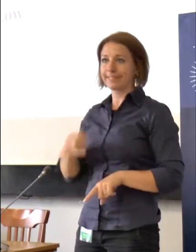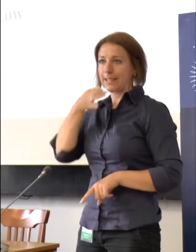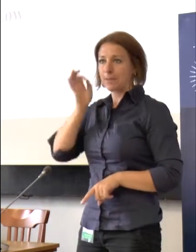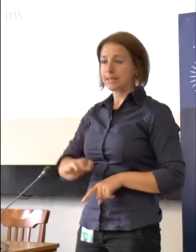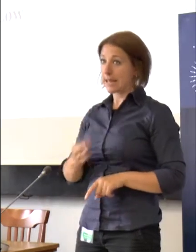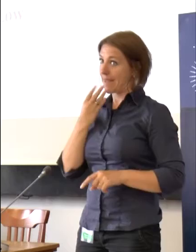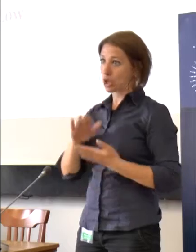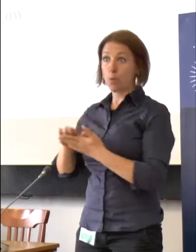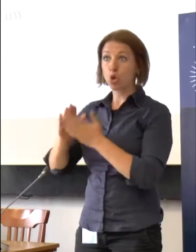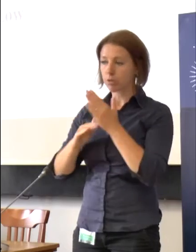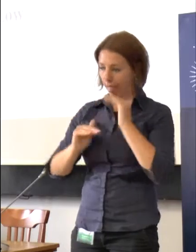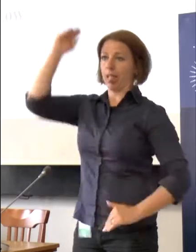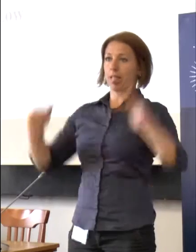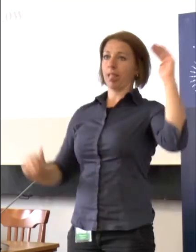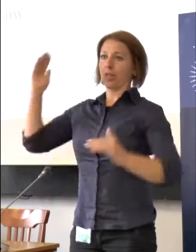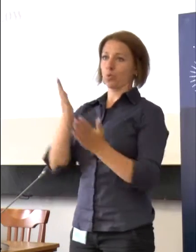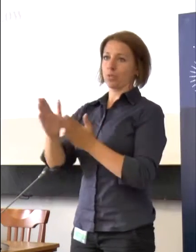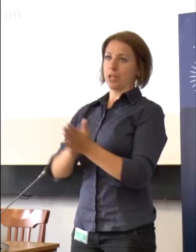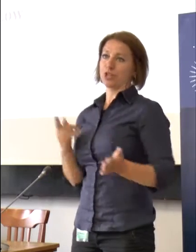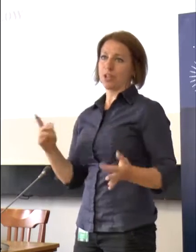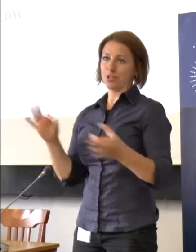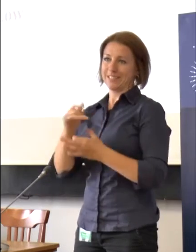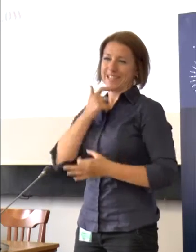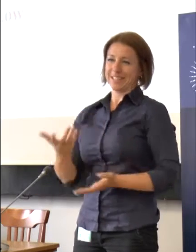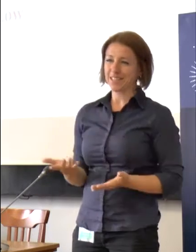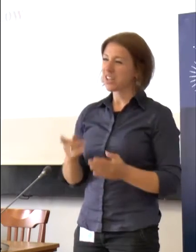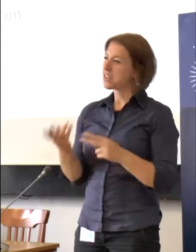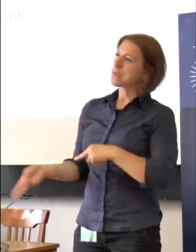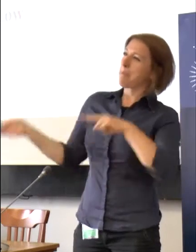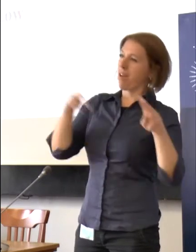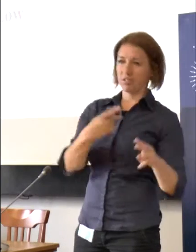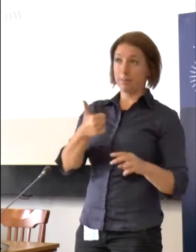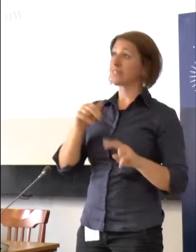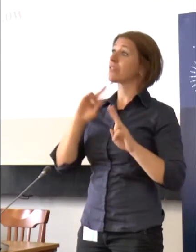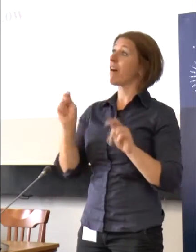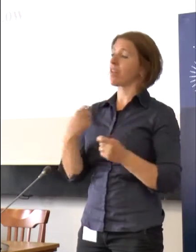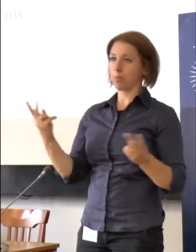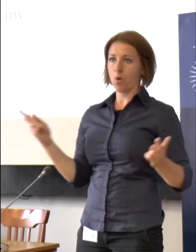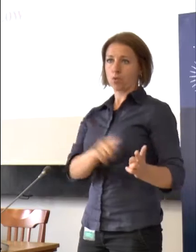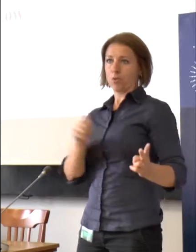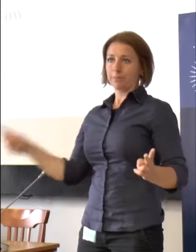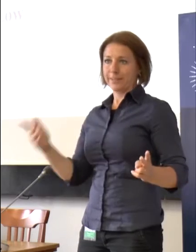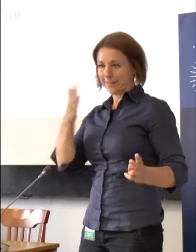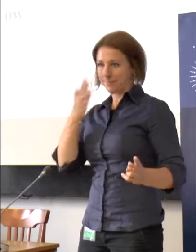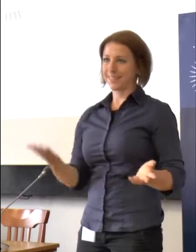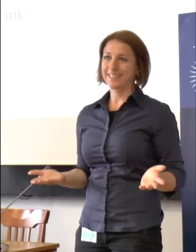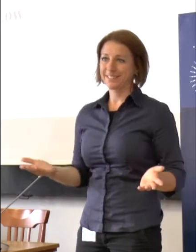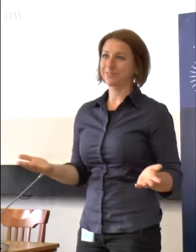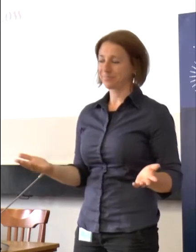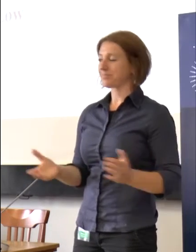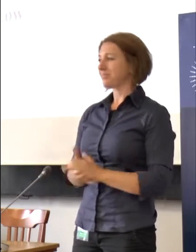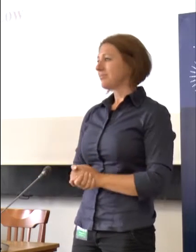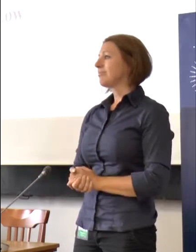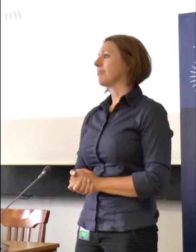years war, now the elite is leaving the national linguistic community and forming a kind of